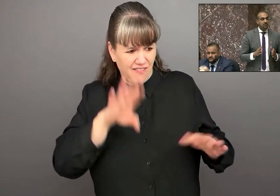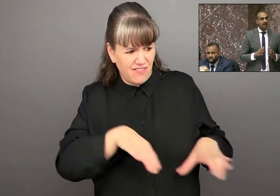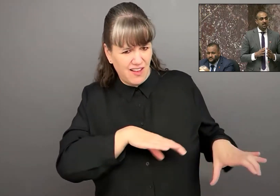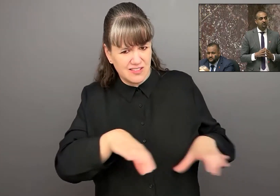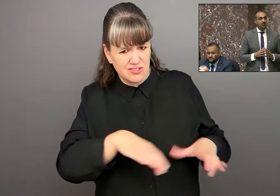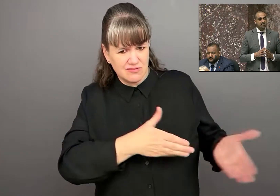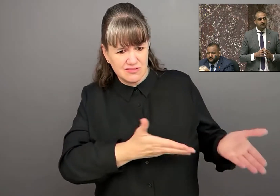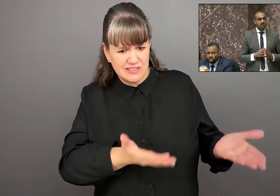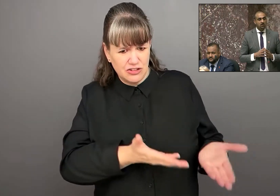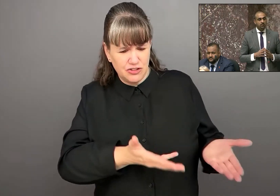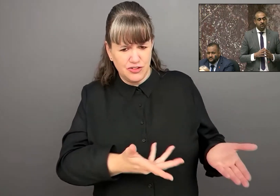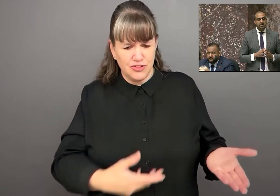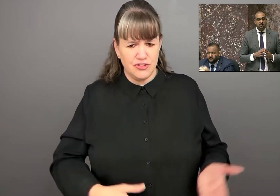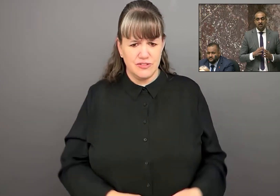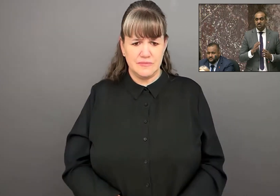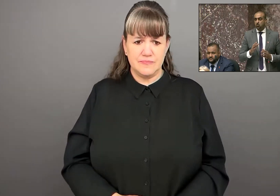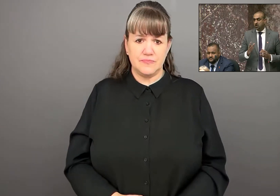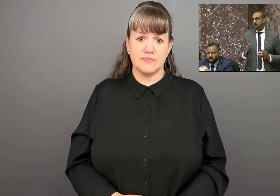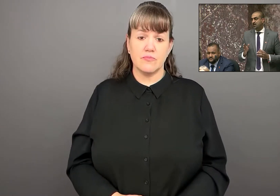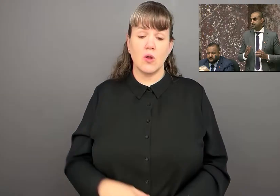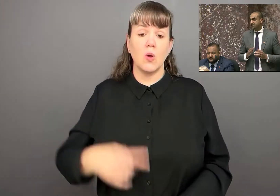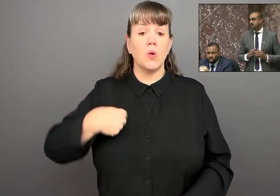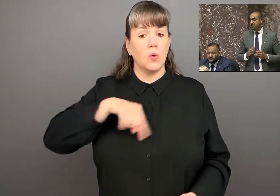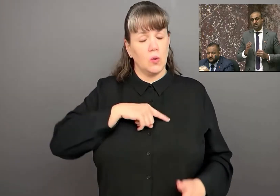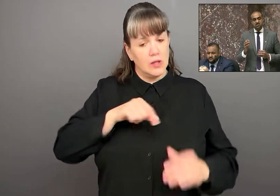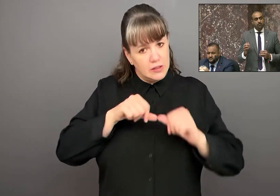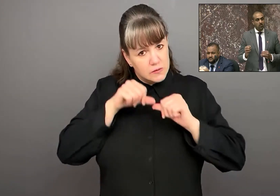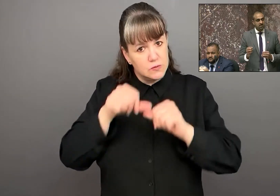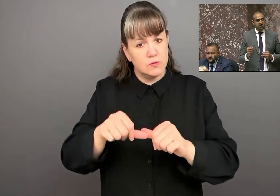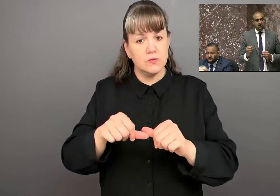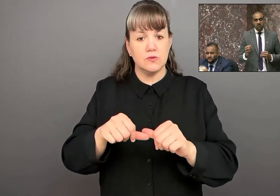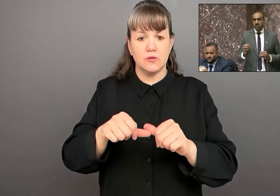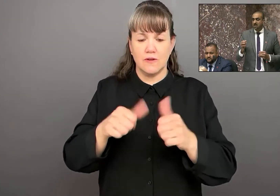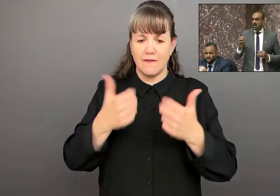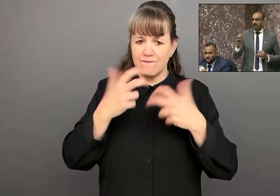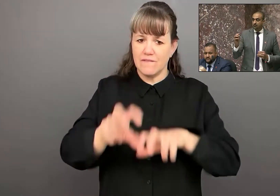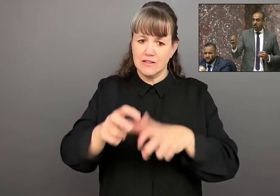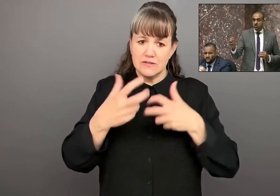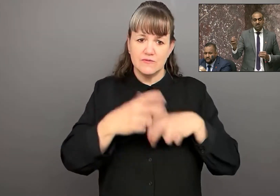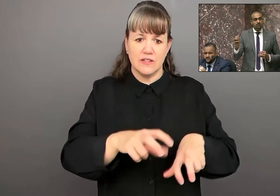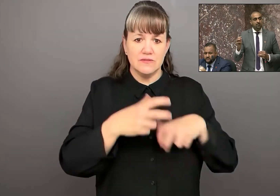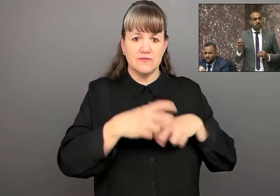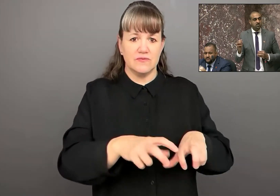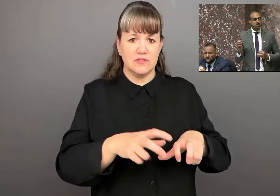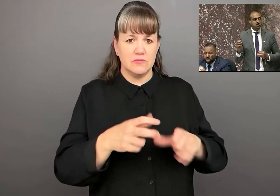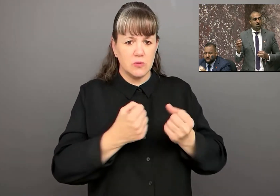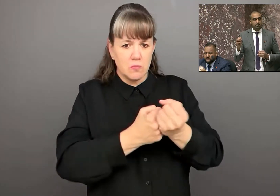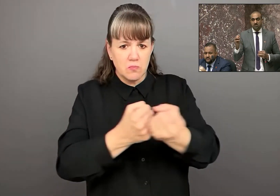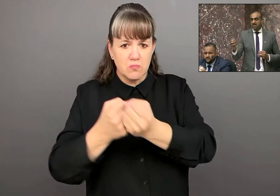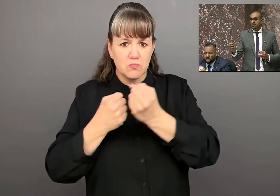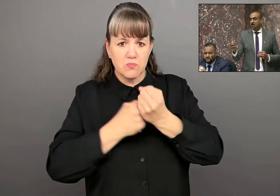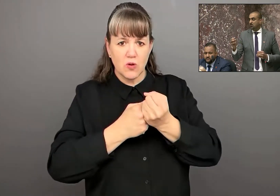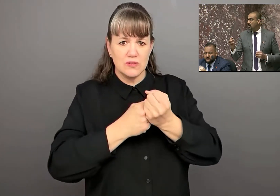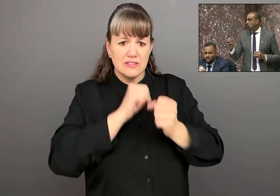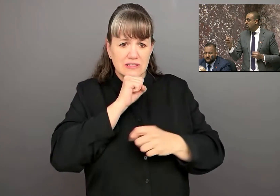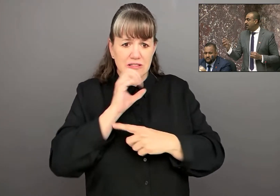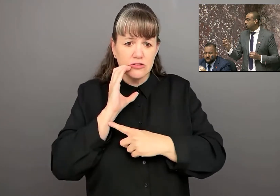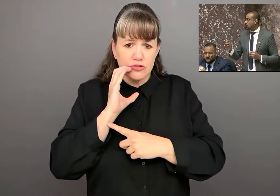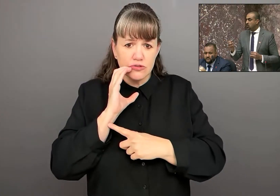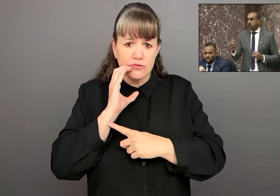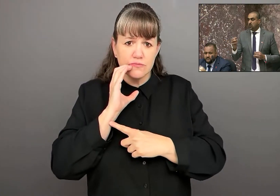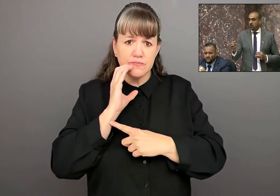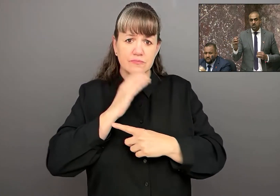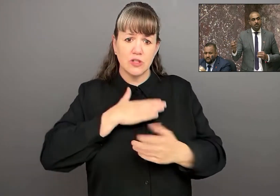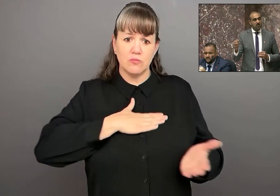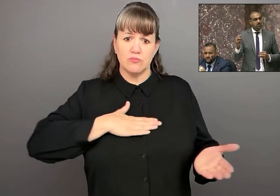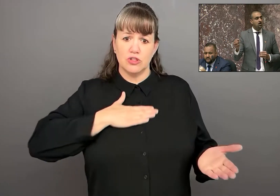continue to make investments, Honourable Speaker, historic investments to support seniors. I appreciate the member's concern about his email. We'll make sure